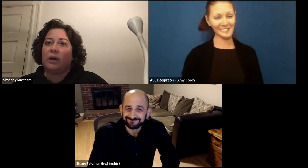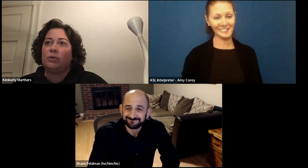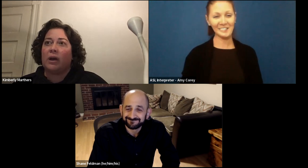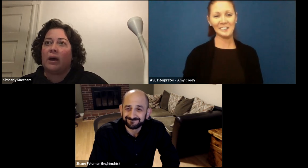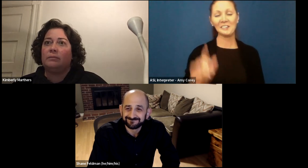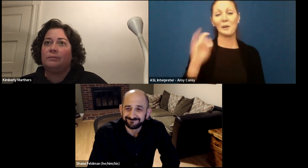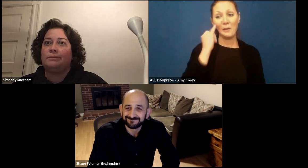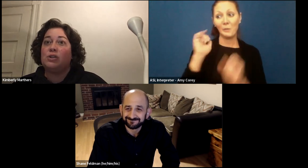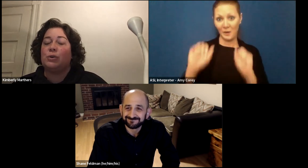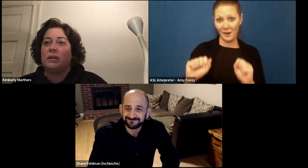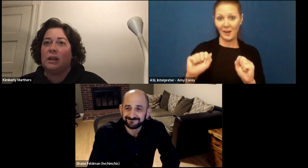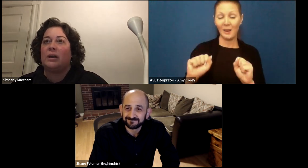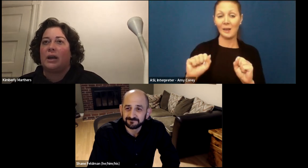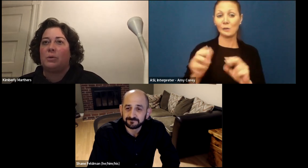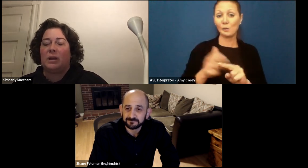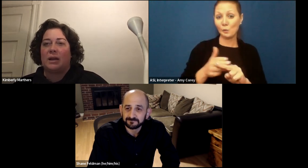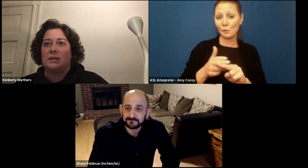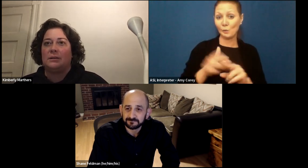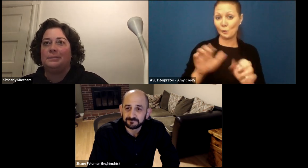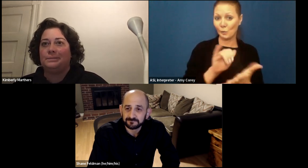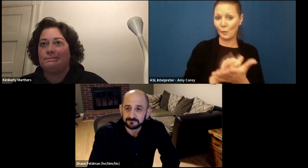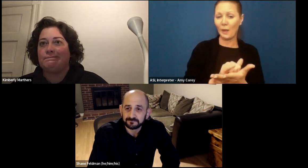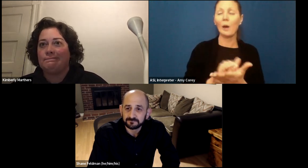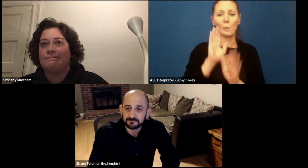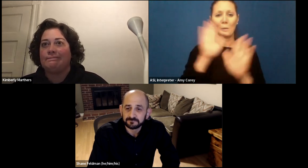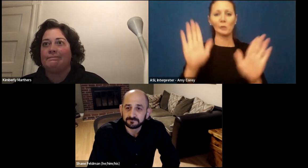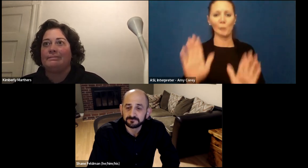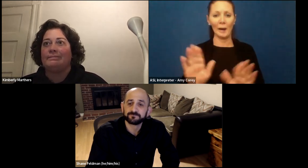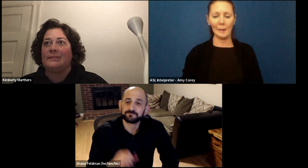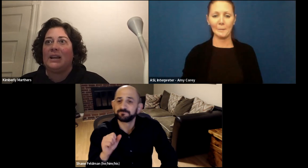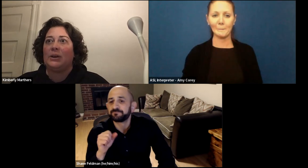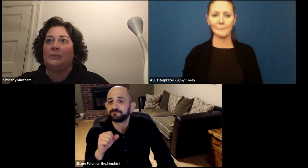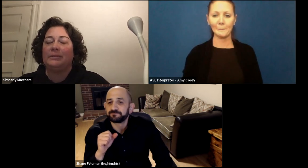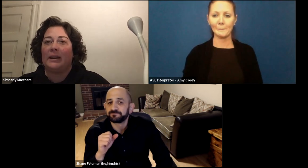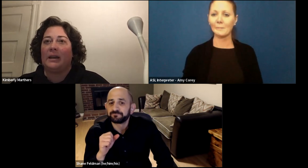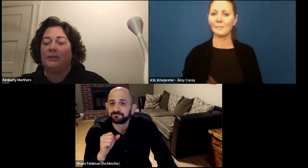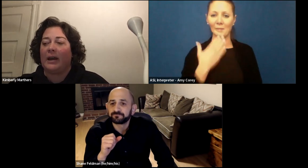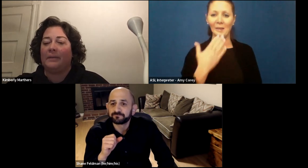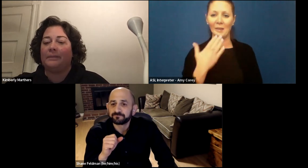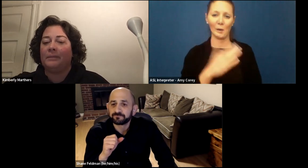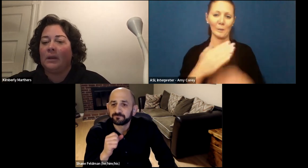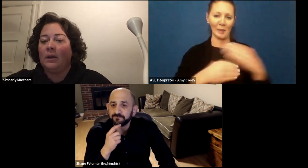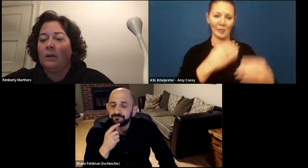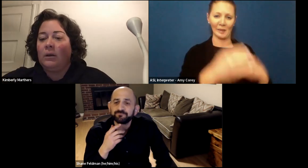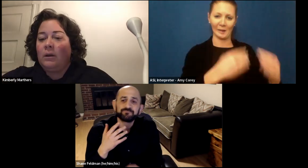okay, if we could do that sooner than later, that would be ideal. Thank you, Bethany, for